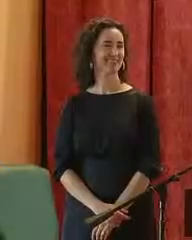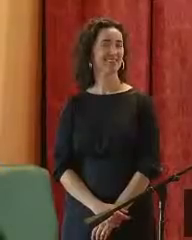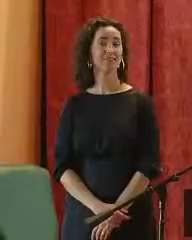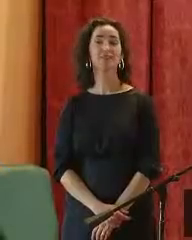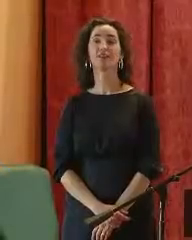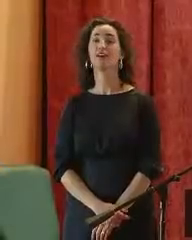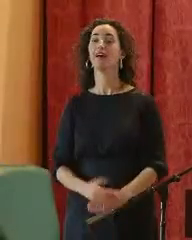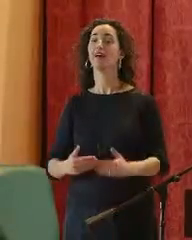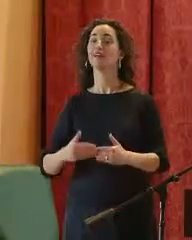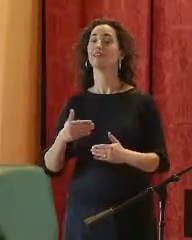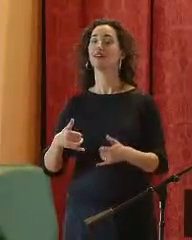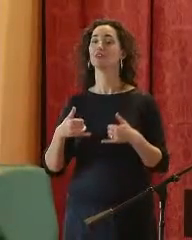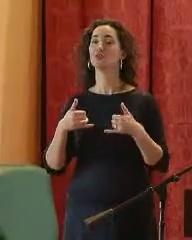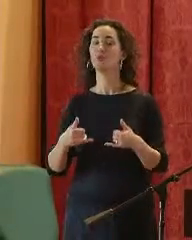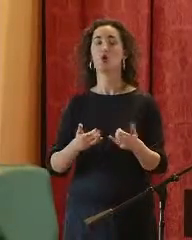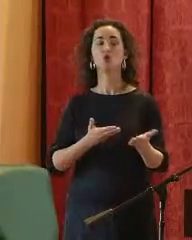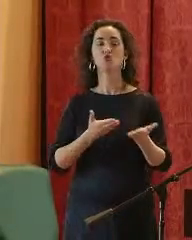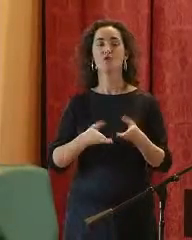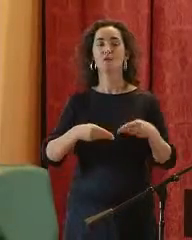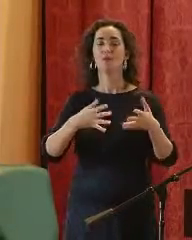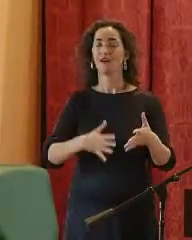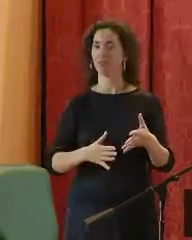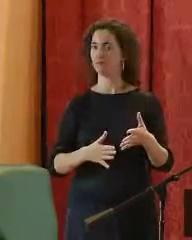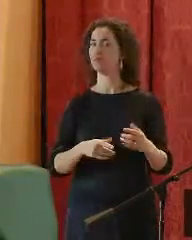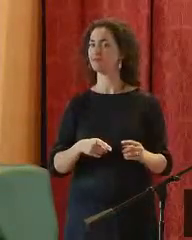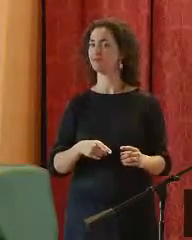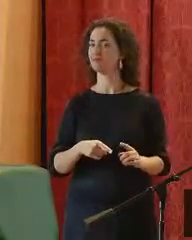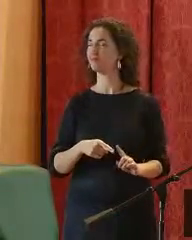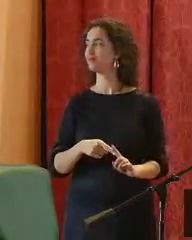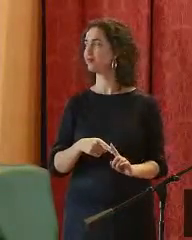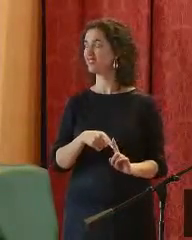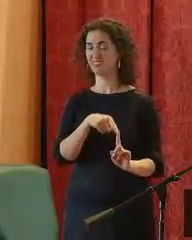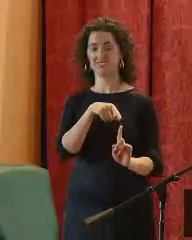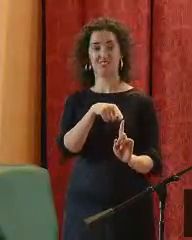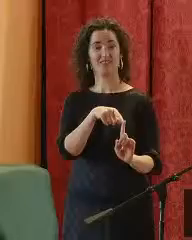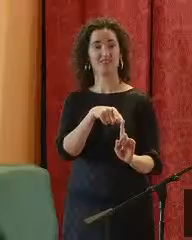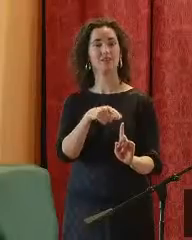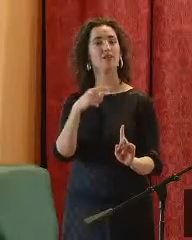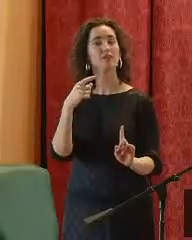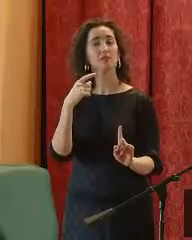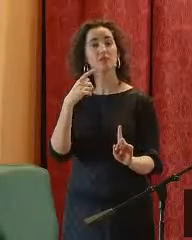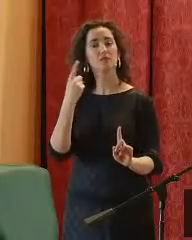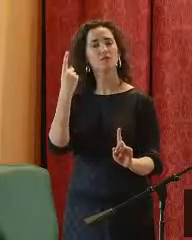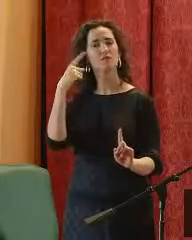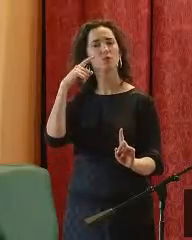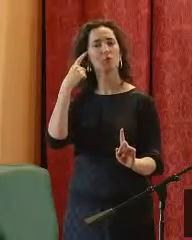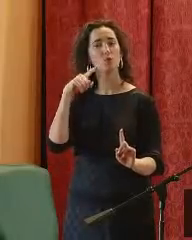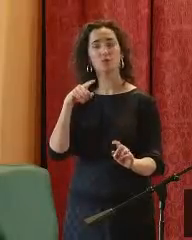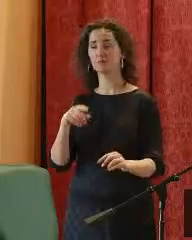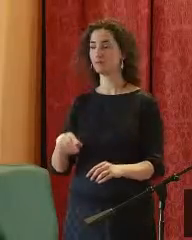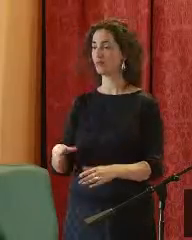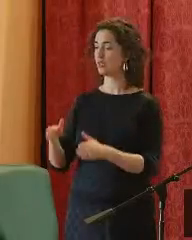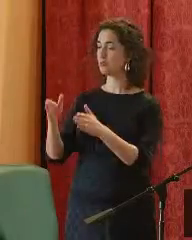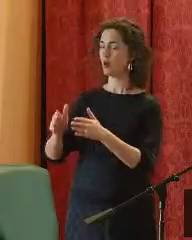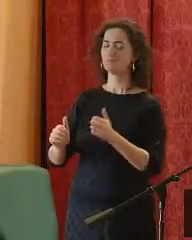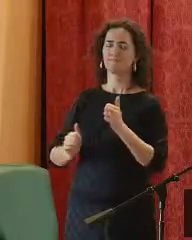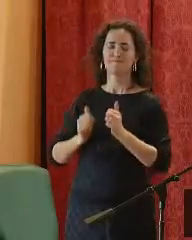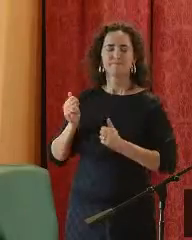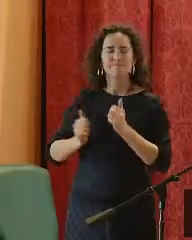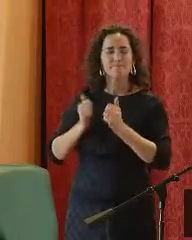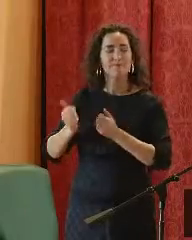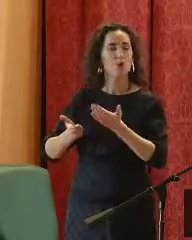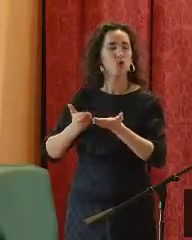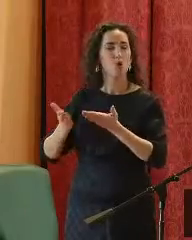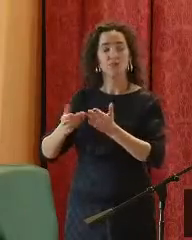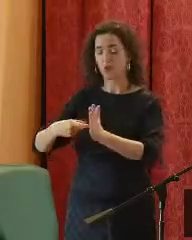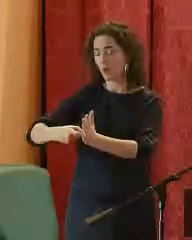Next award is the Service Provider Award. This award is given in recognition of service above and beyond the call